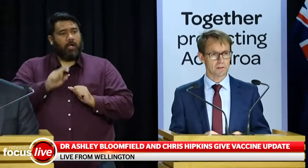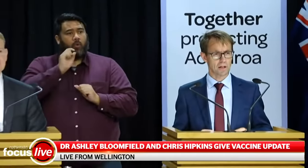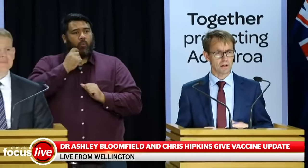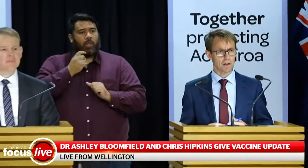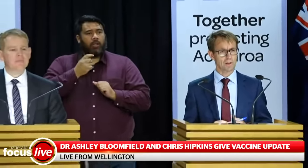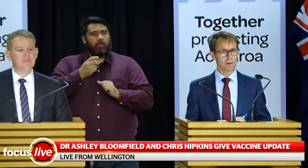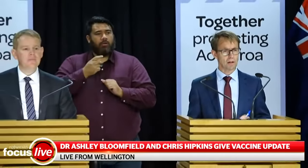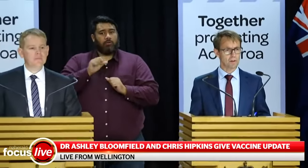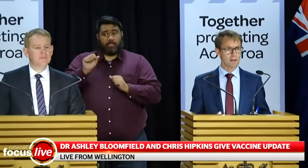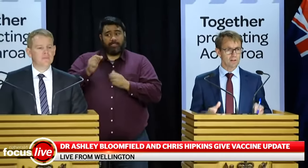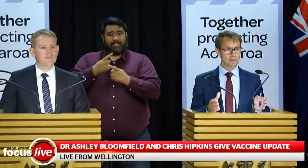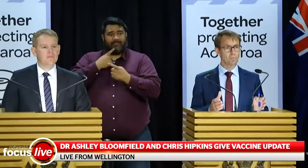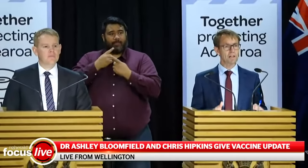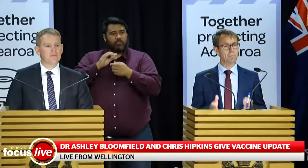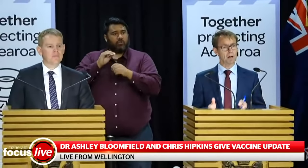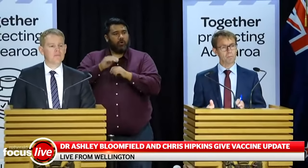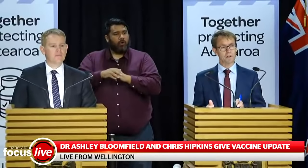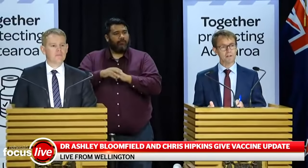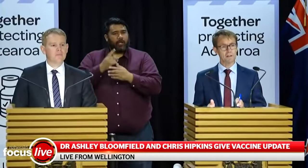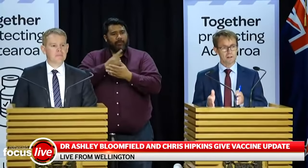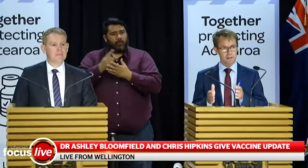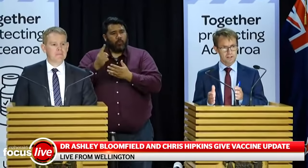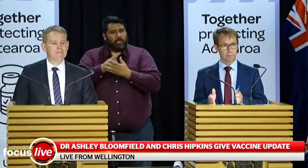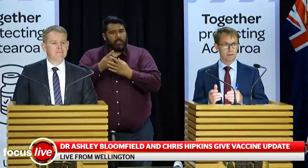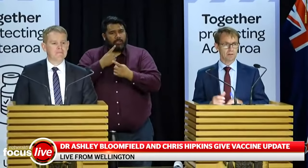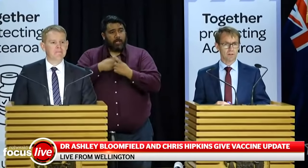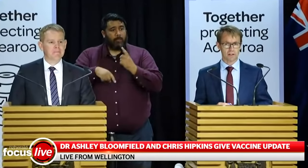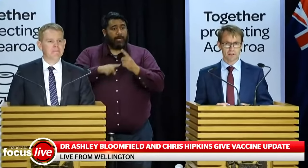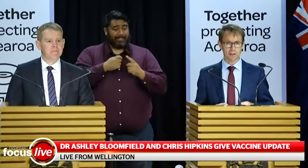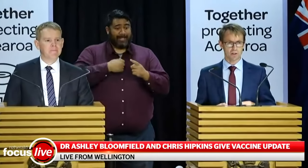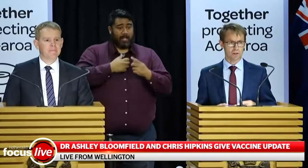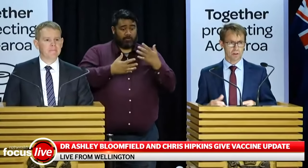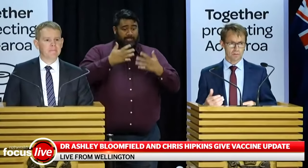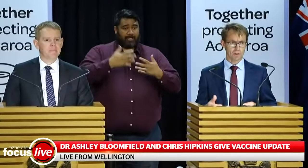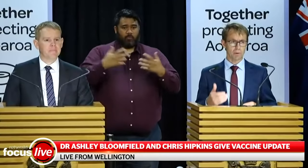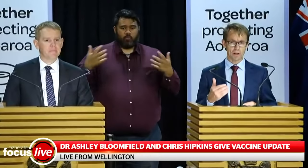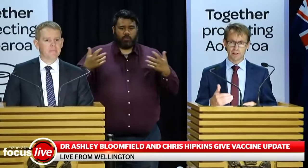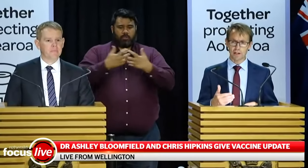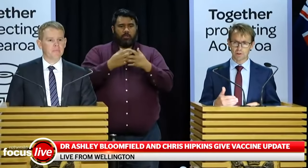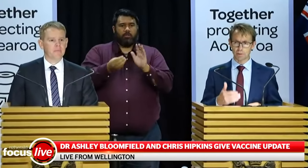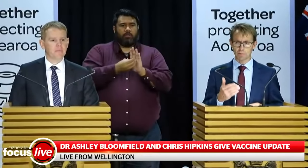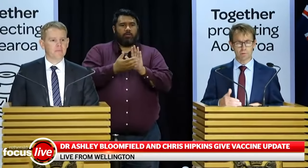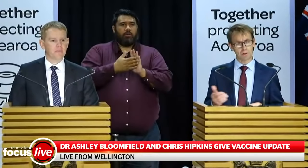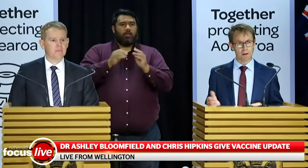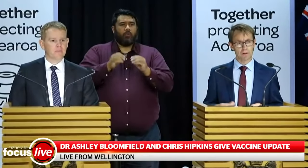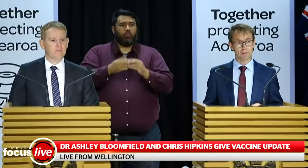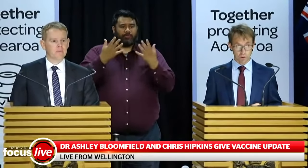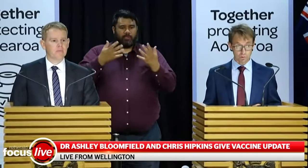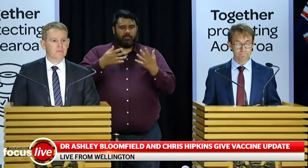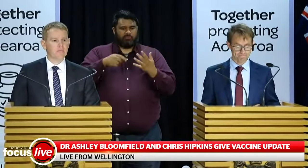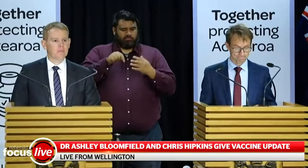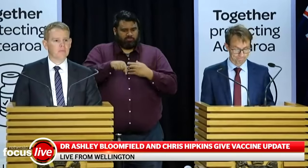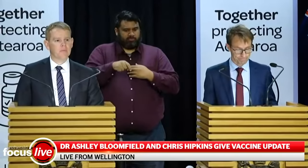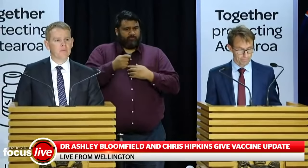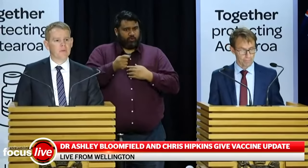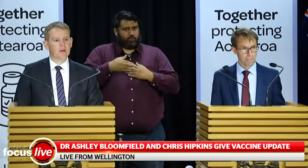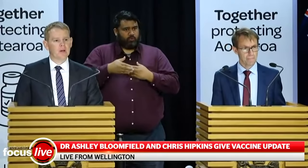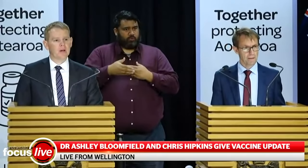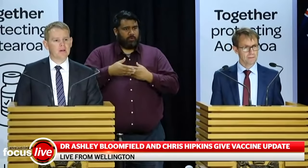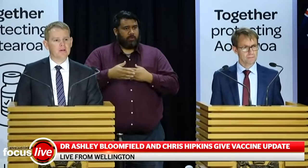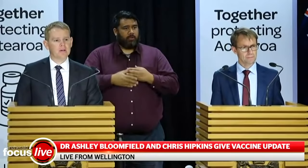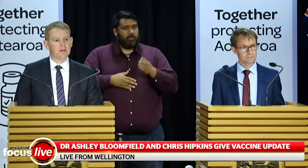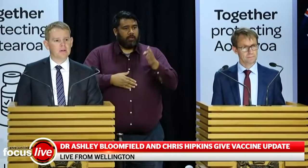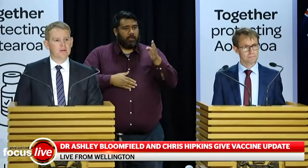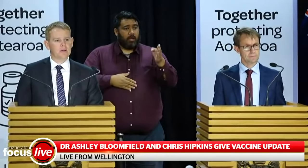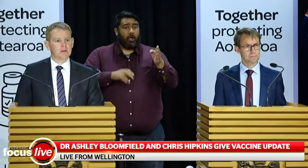Minister has outlined around the week-by-week expected vaccination delivery by DHB between now and the end of June. It would be